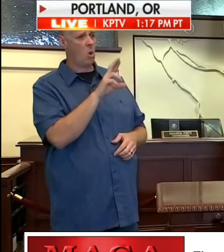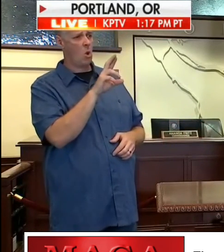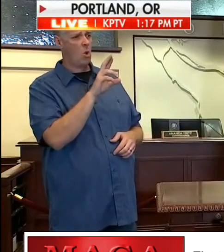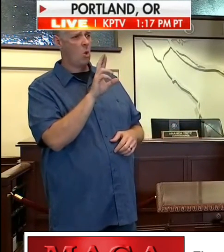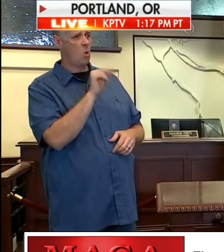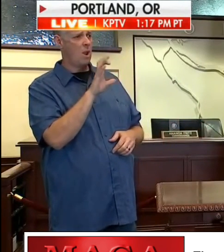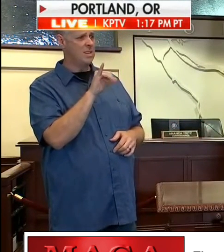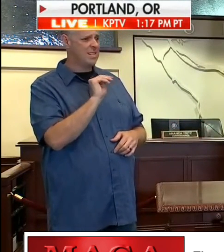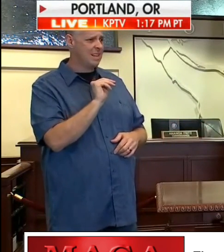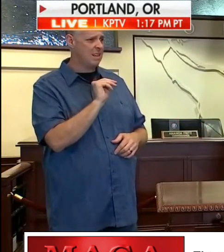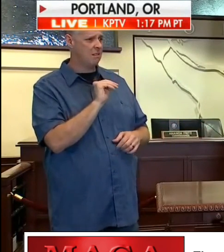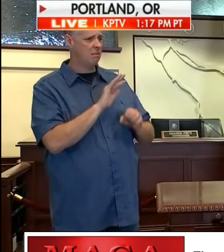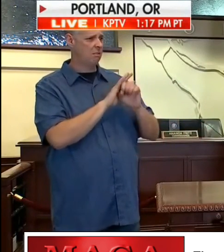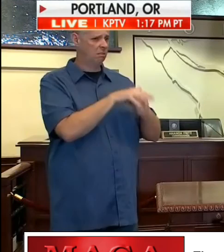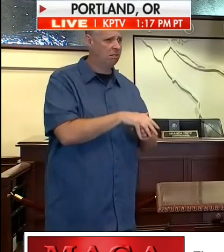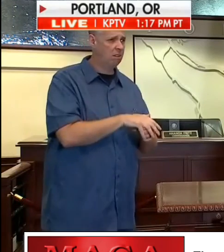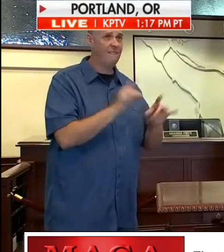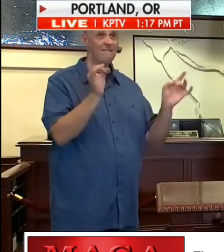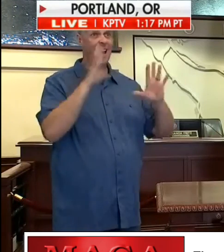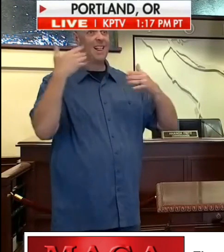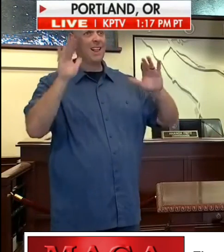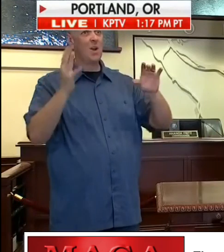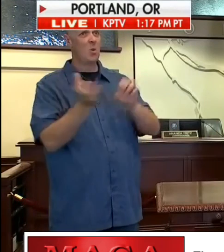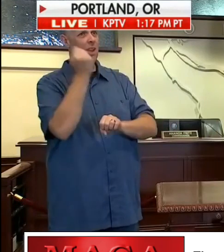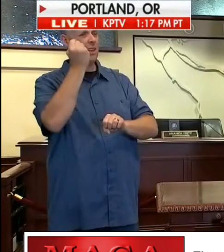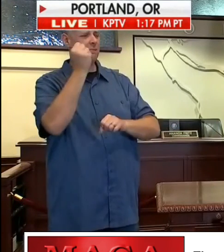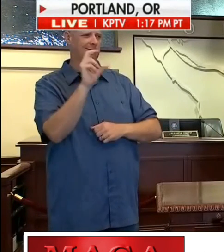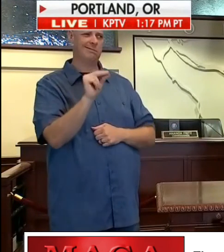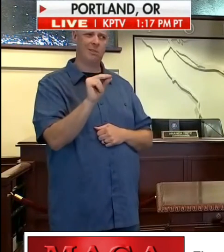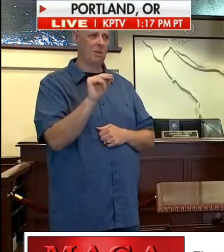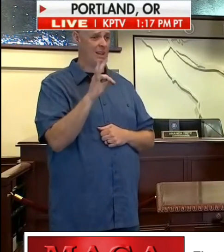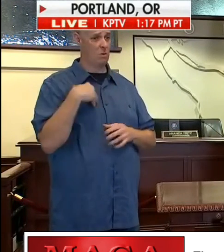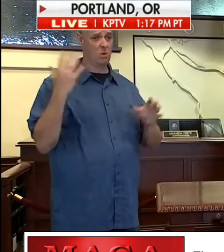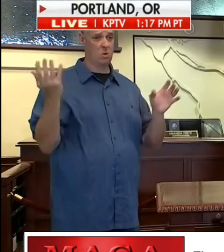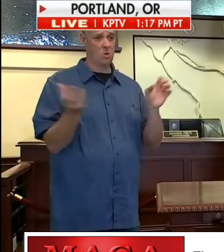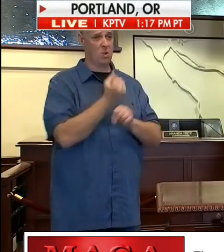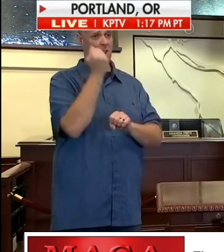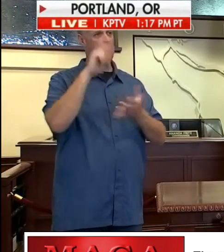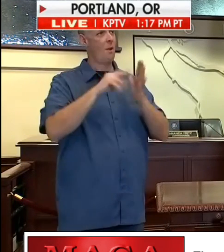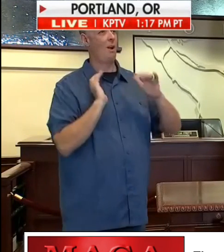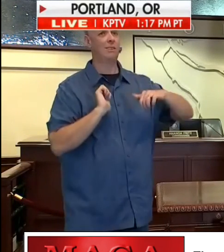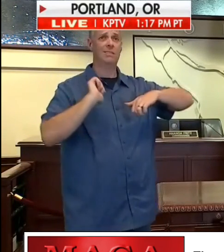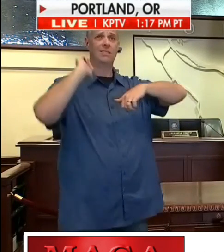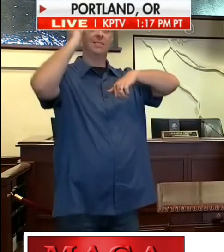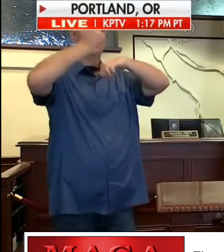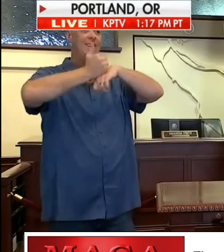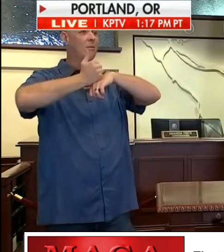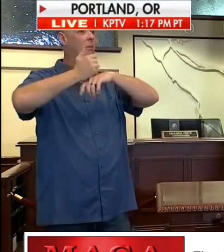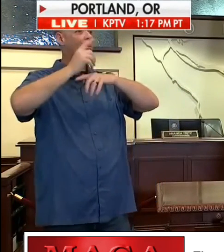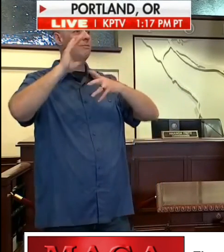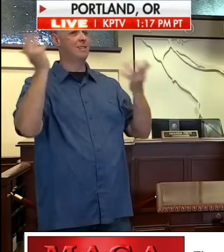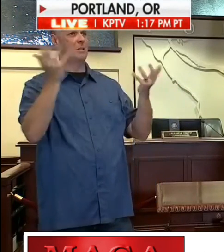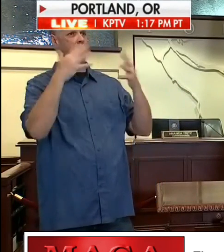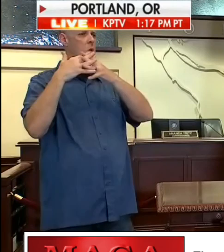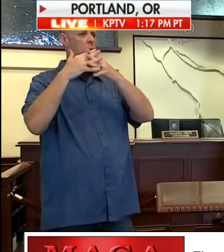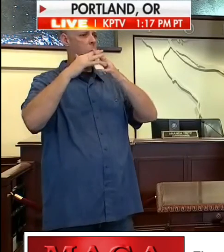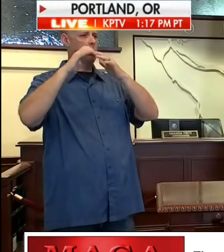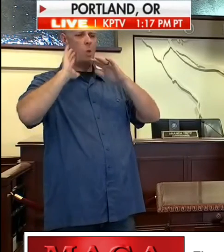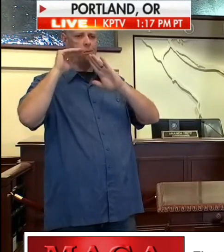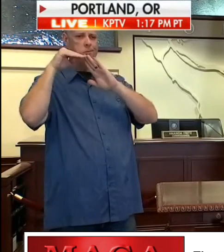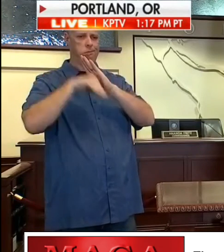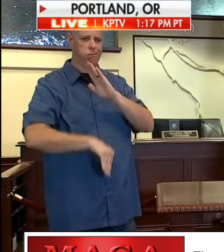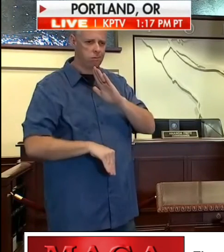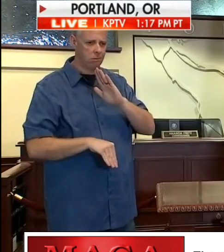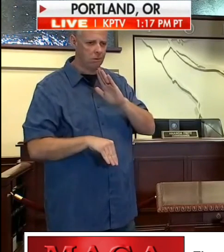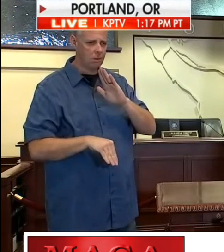and violence to win. When we allow that, democracy loses. When we allow violence and division to triumph,